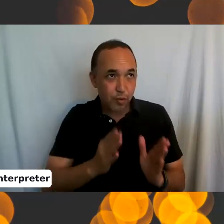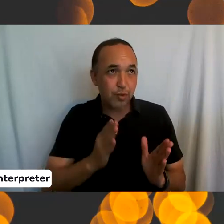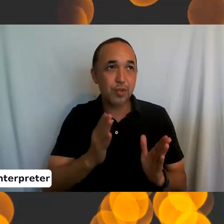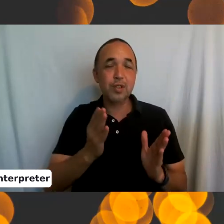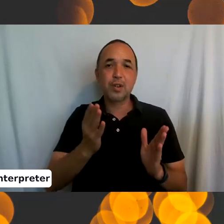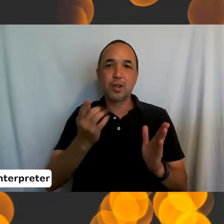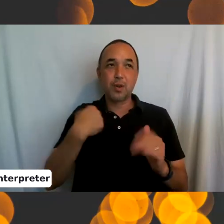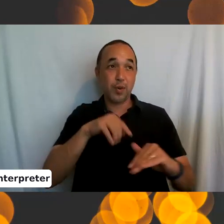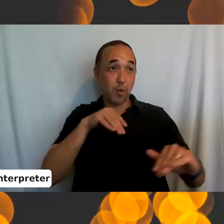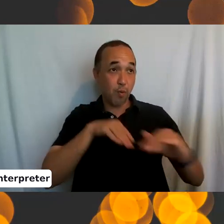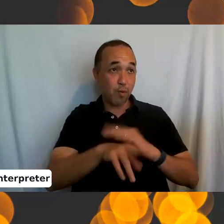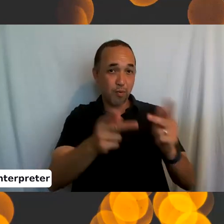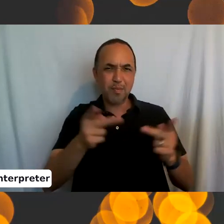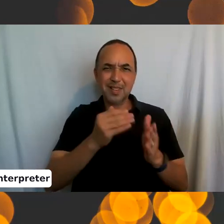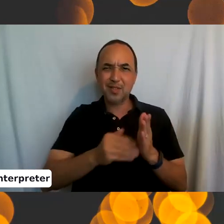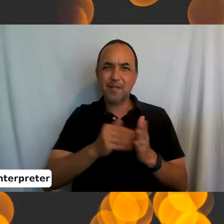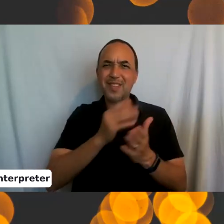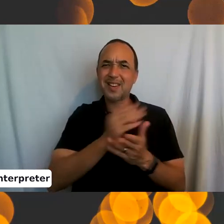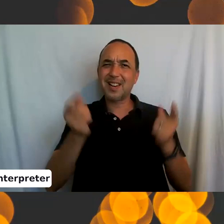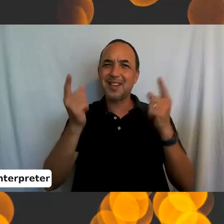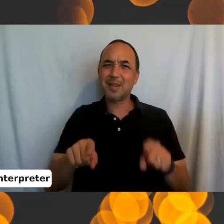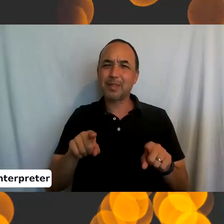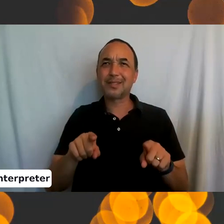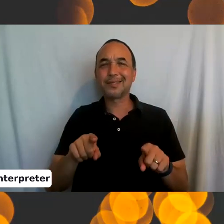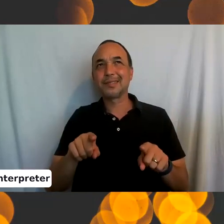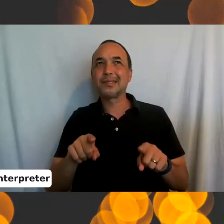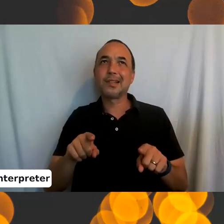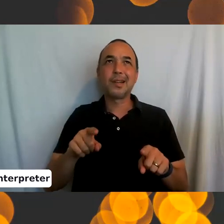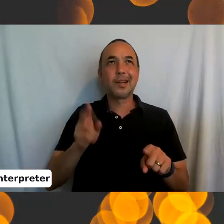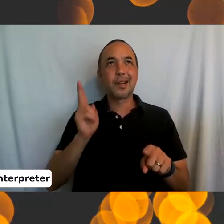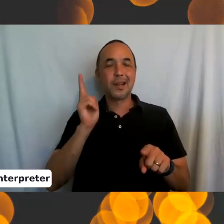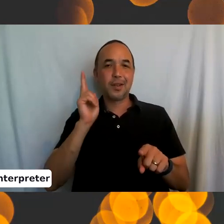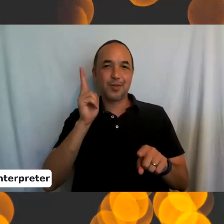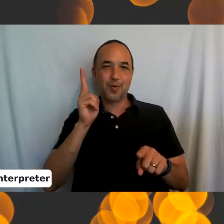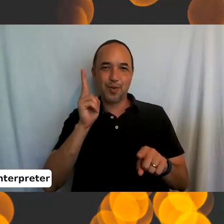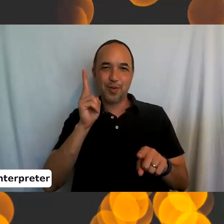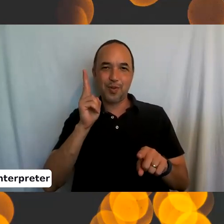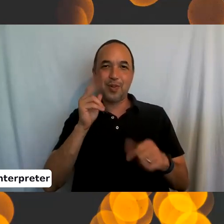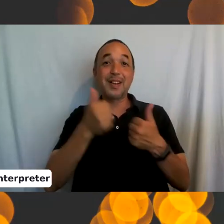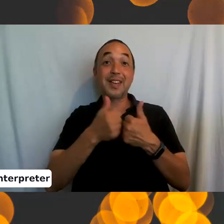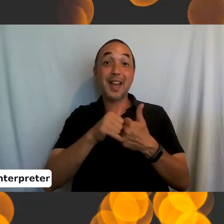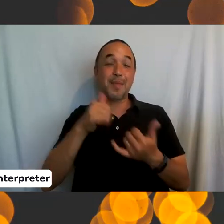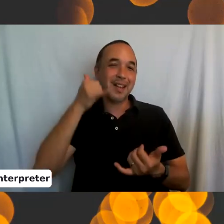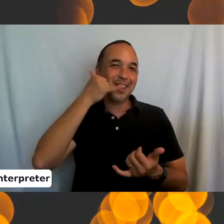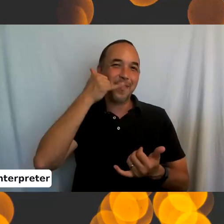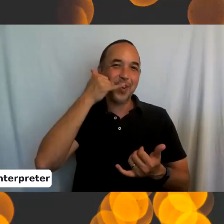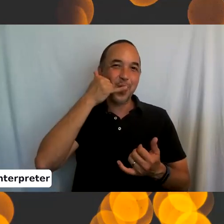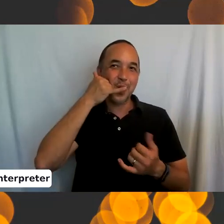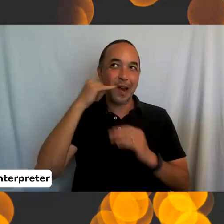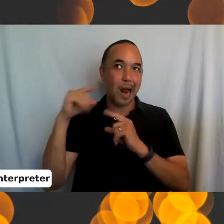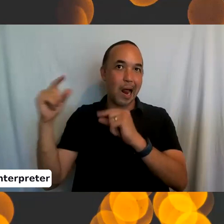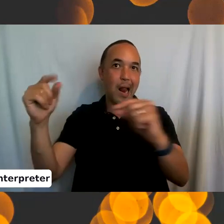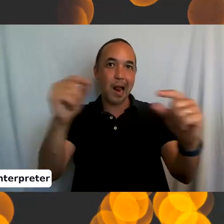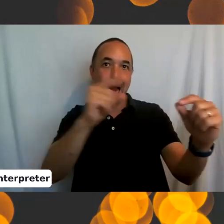lot, and it's kind of this historical game of telephone. We're given a lot of folklore, we're given a lot of